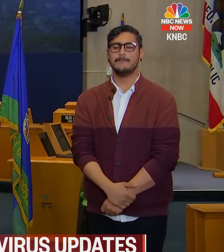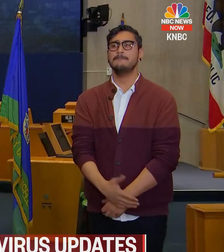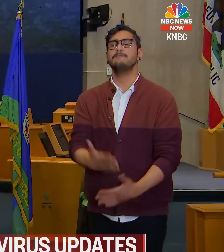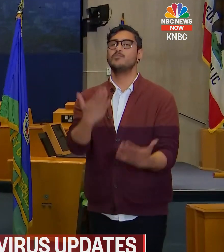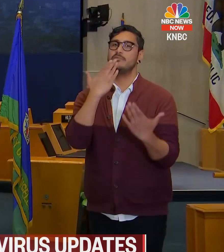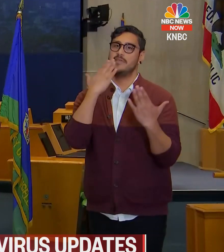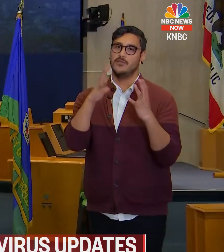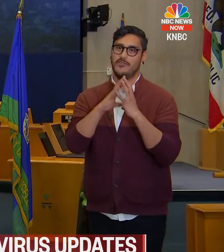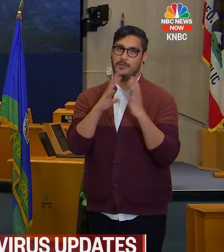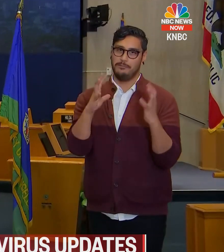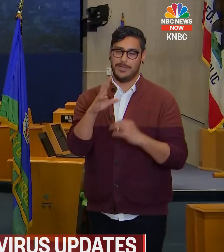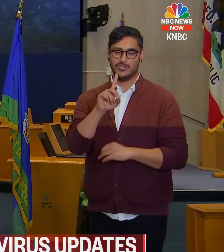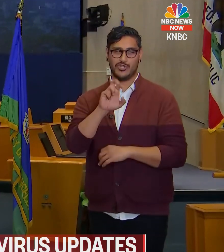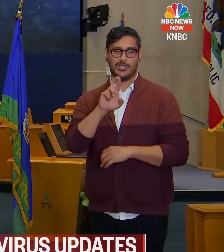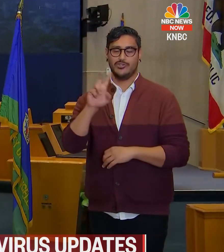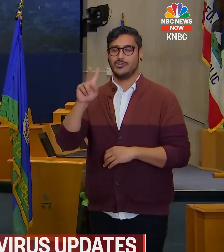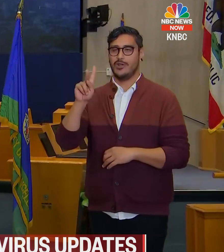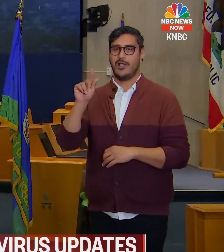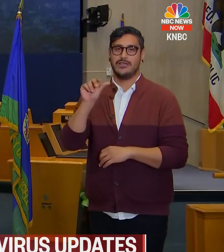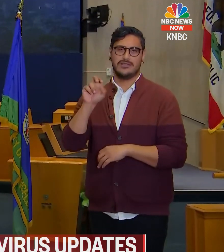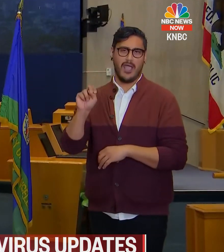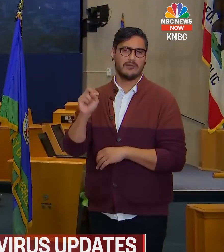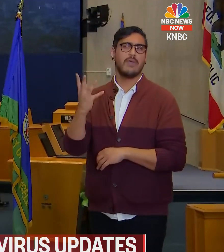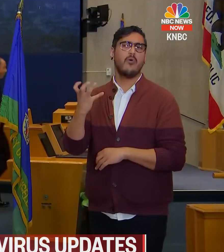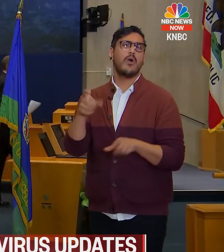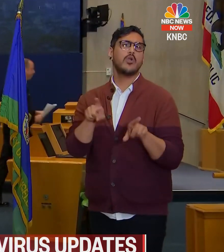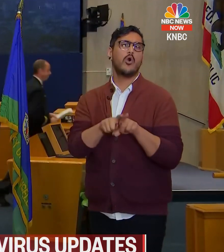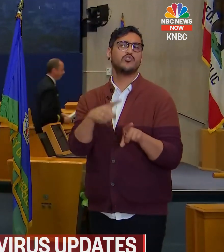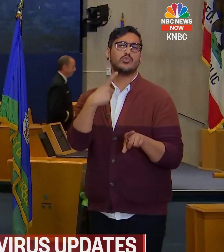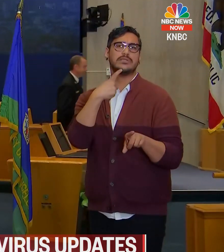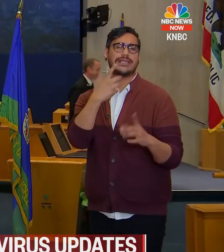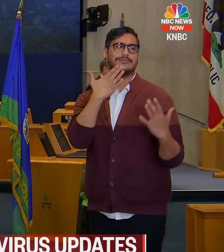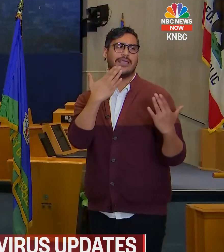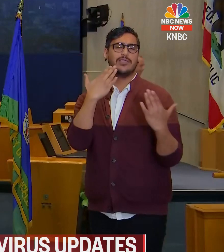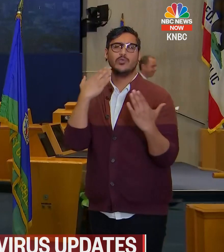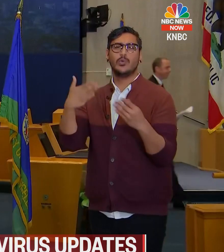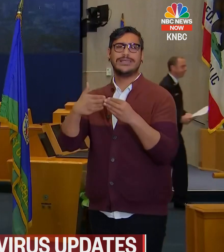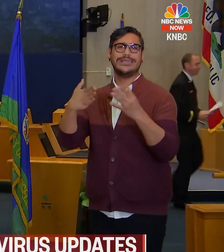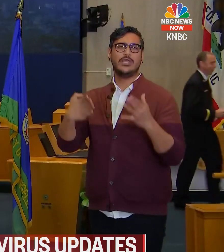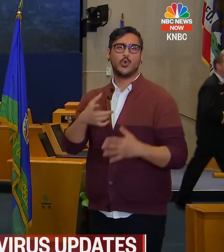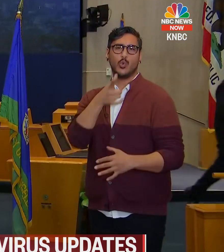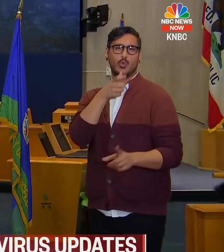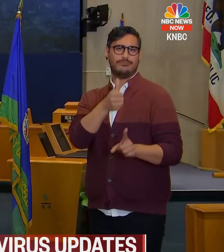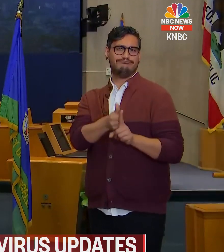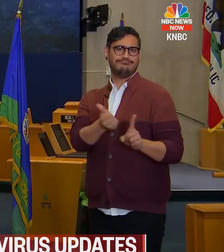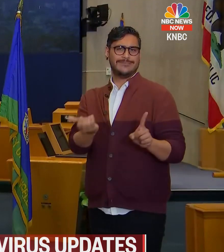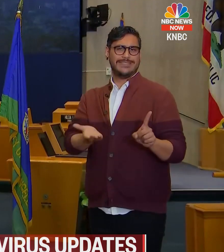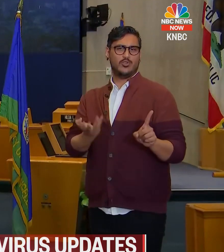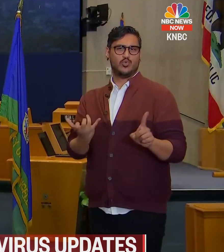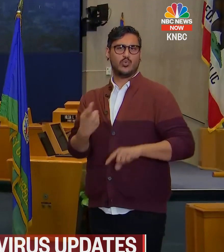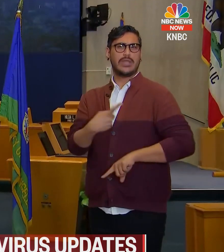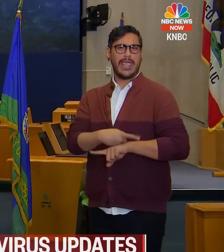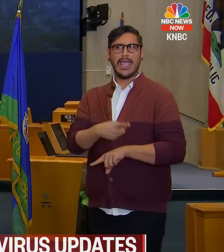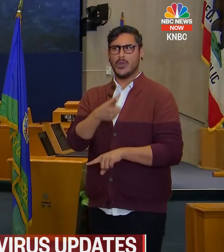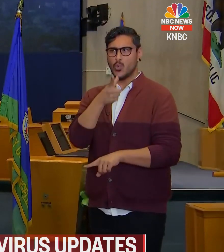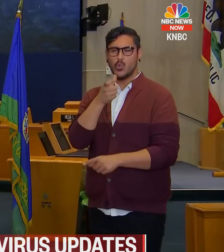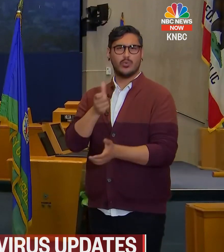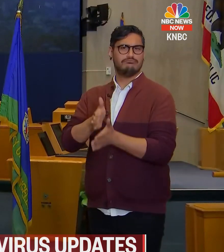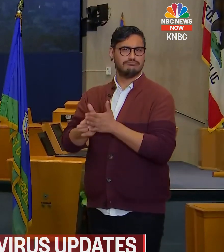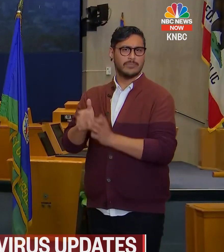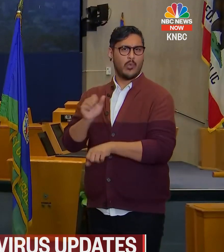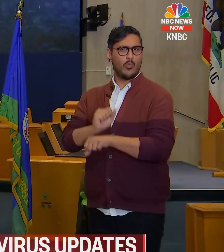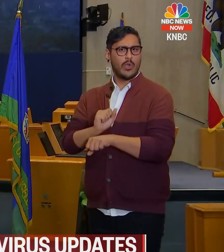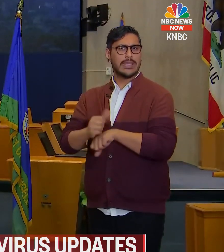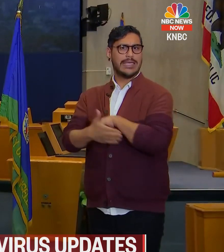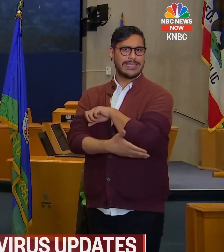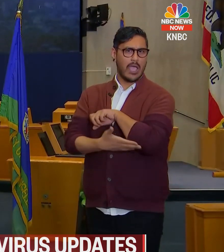Thank you very much, Dr. Kazan, and I want to also thank all of our leaders who are here today and working across the county in